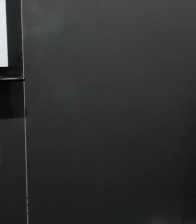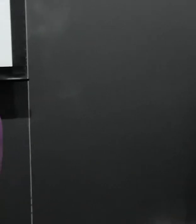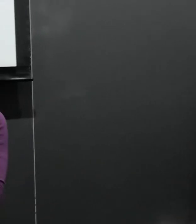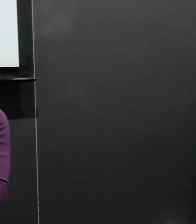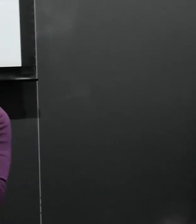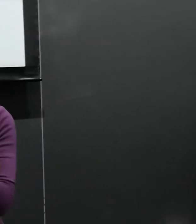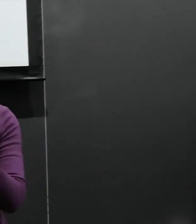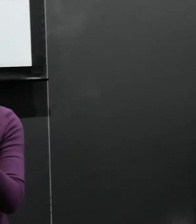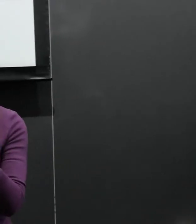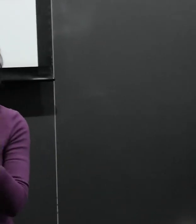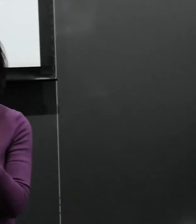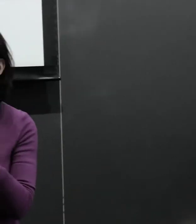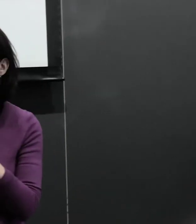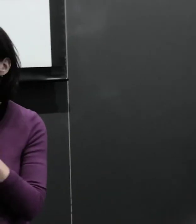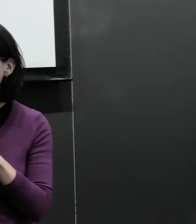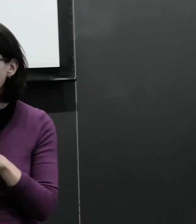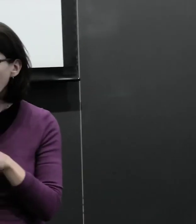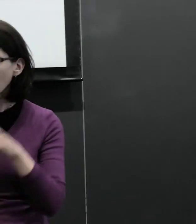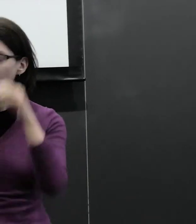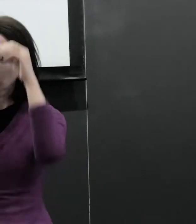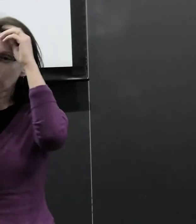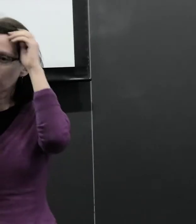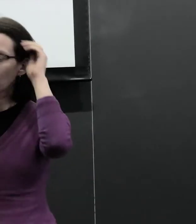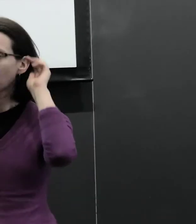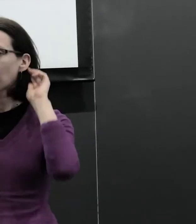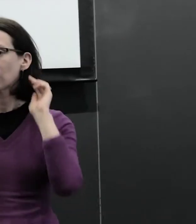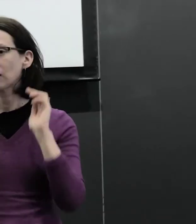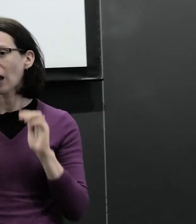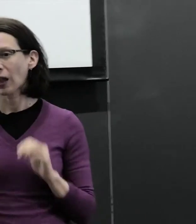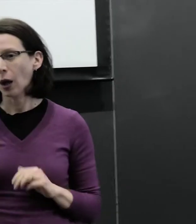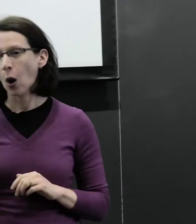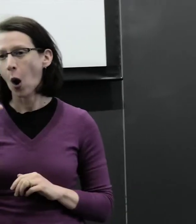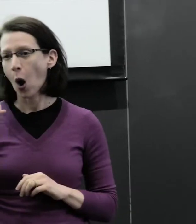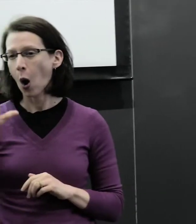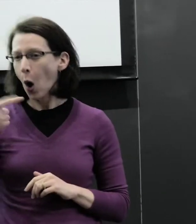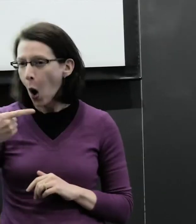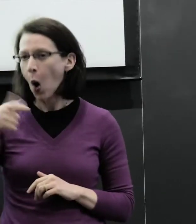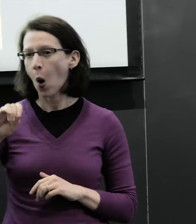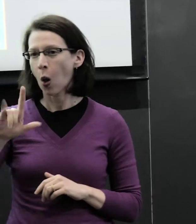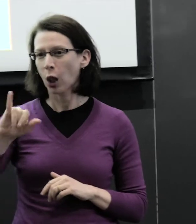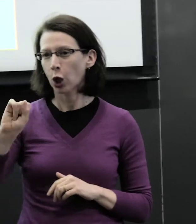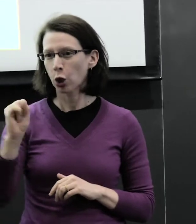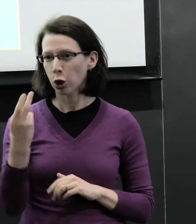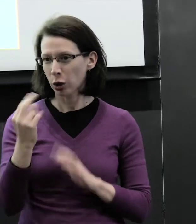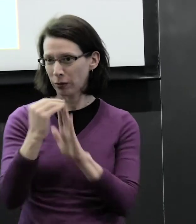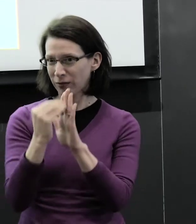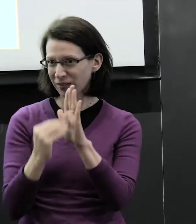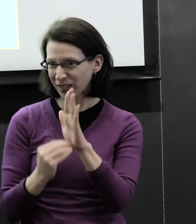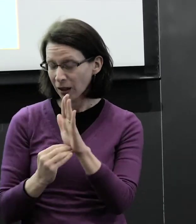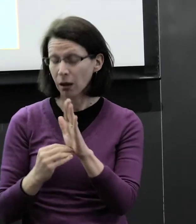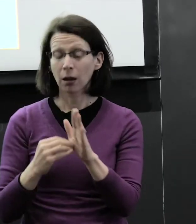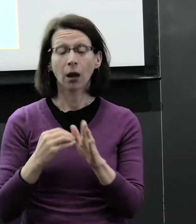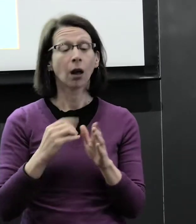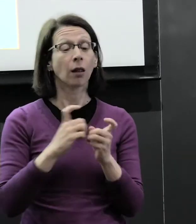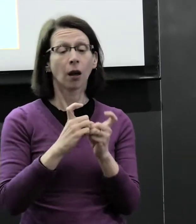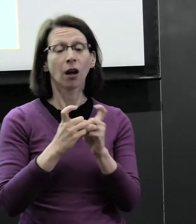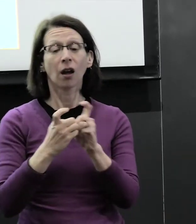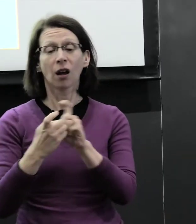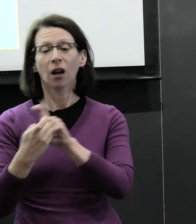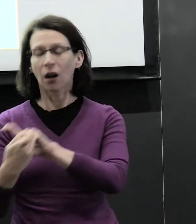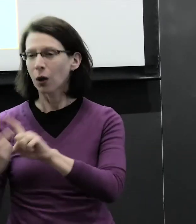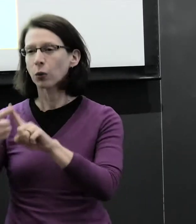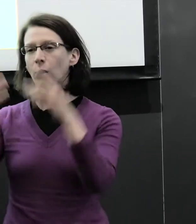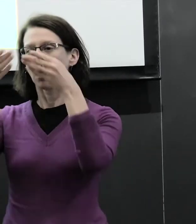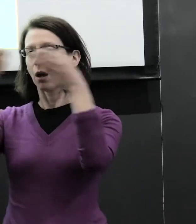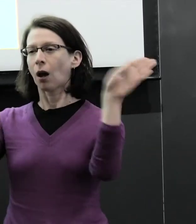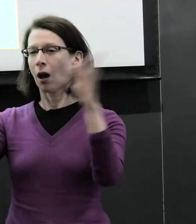in Latin, Italic, and Gaulish inscriptions, but gradually shifted over the course of his career to language more